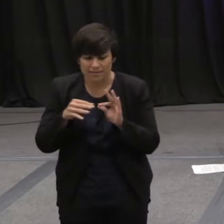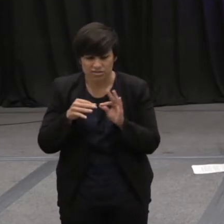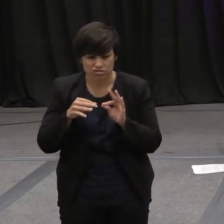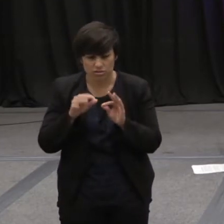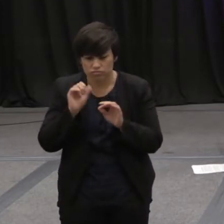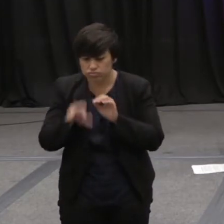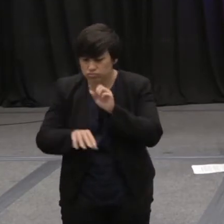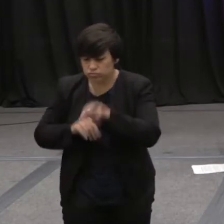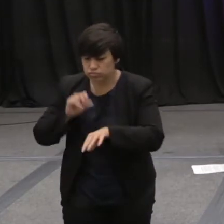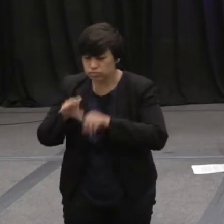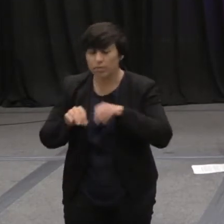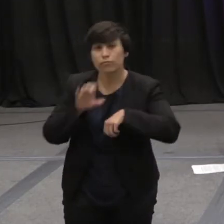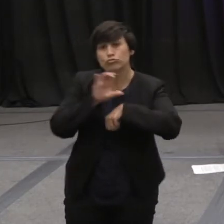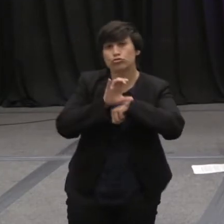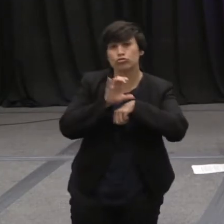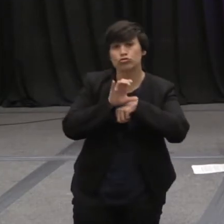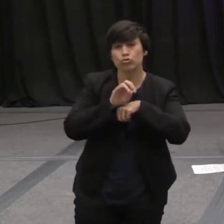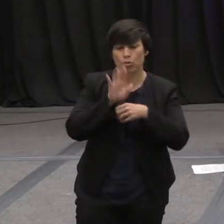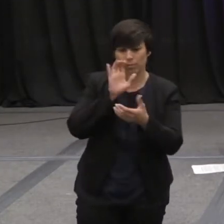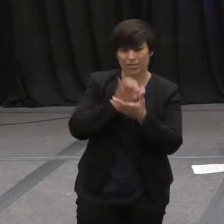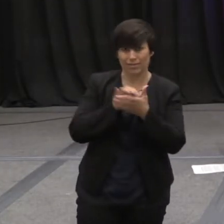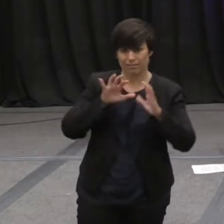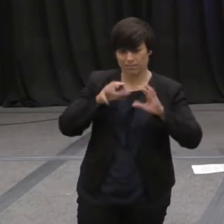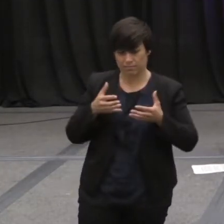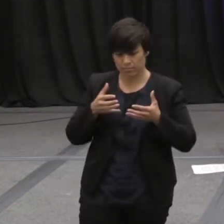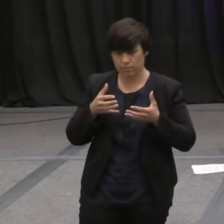church growing up. So they fled religion.